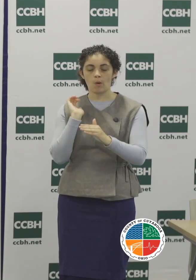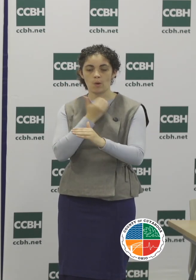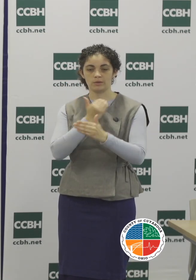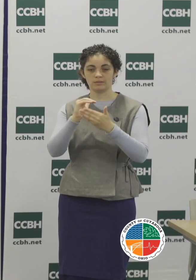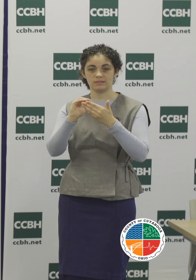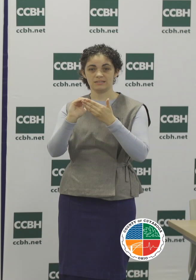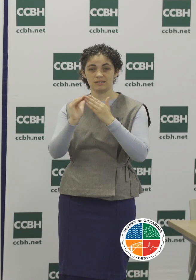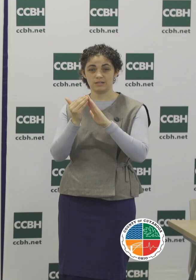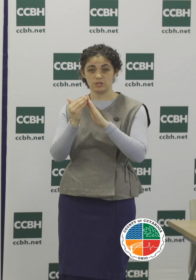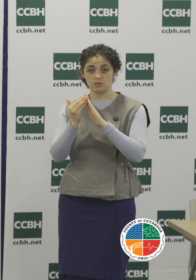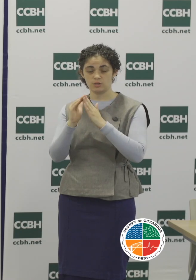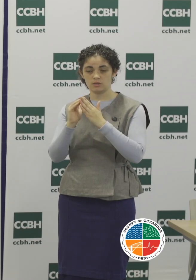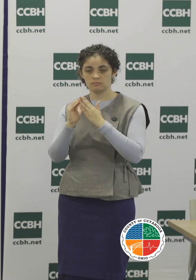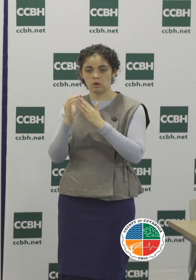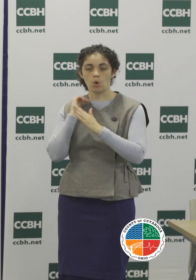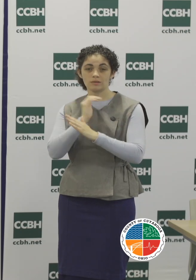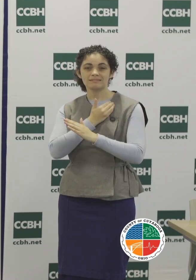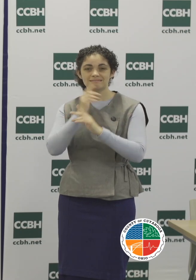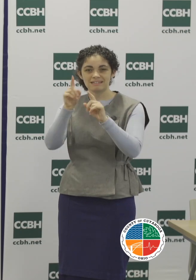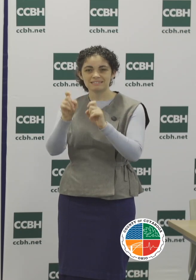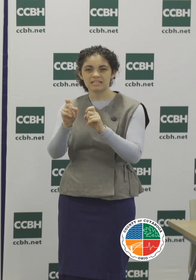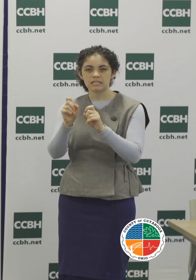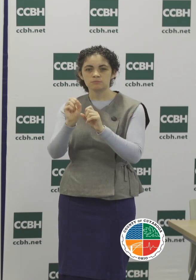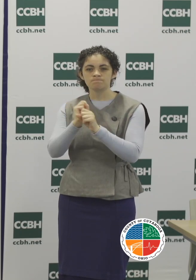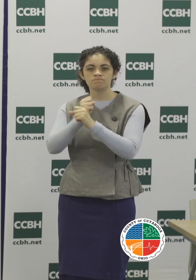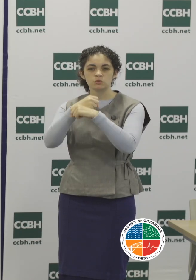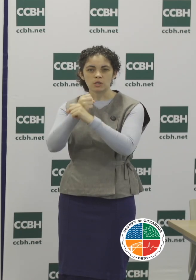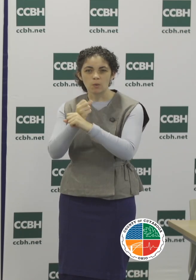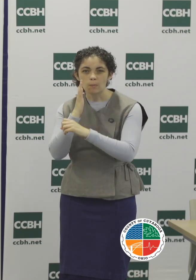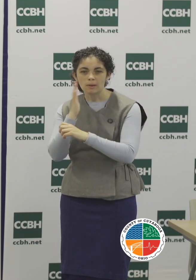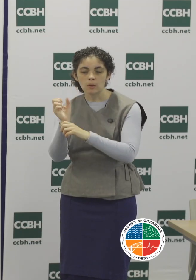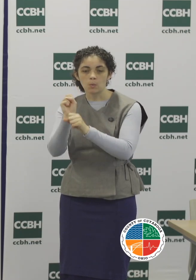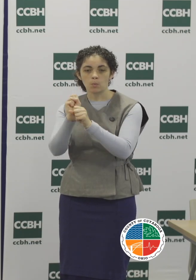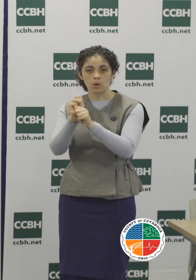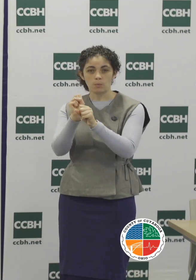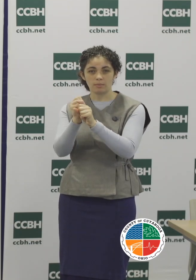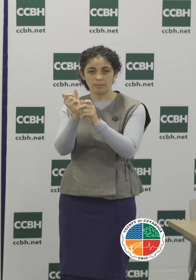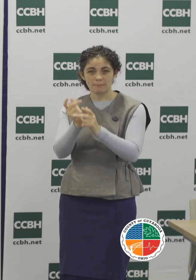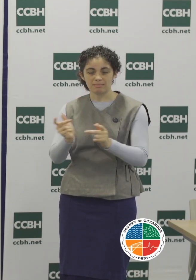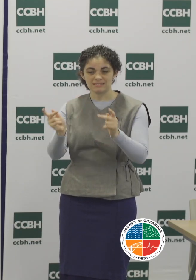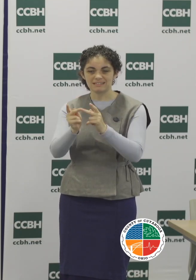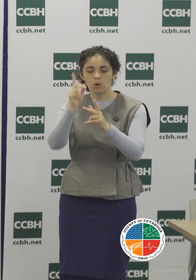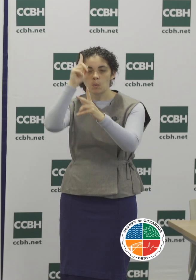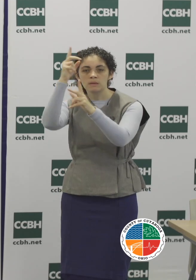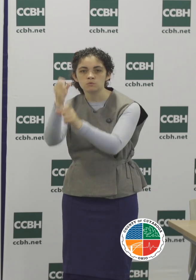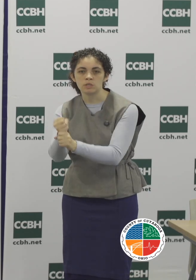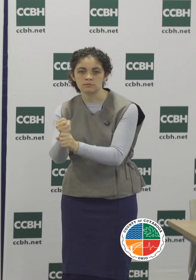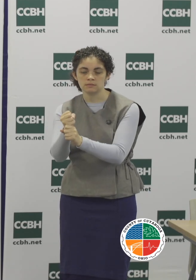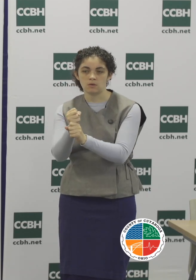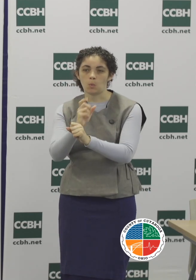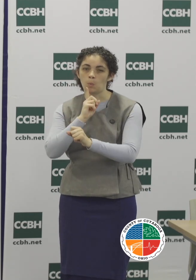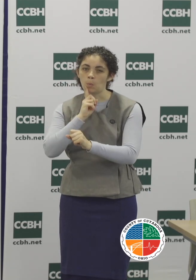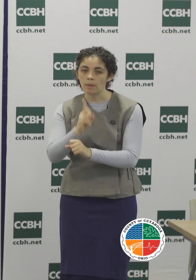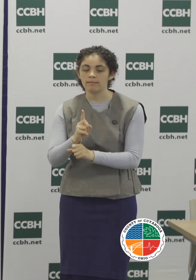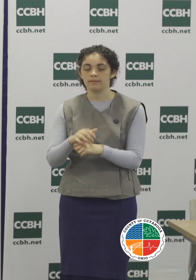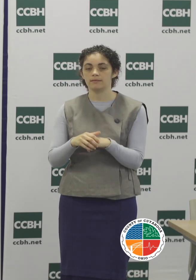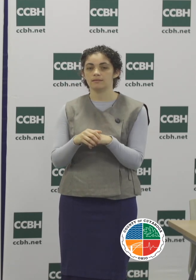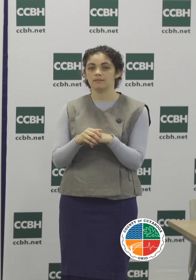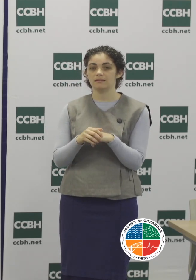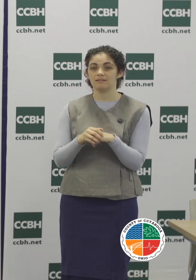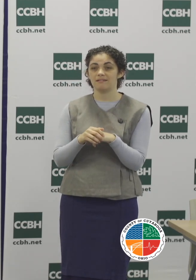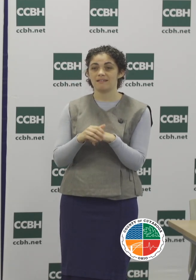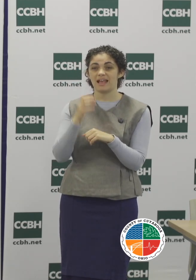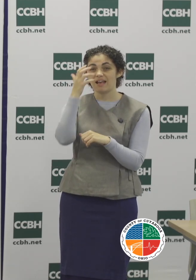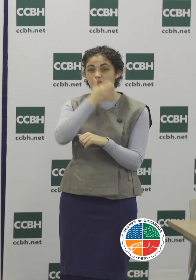community testing strategy will be working with institutions that are trusted. The African